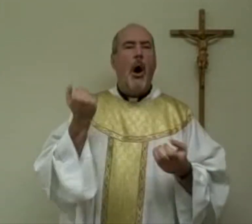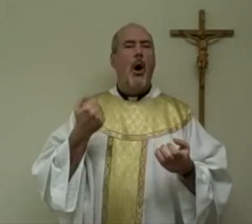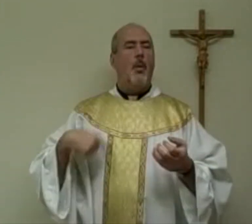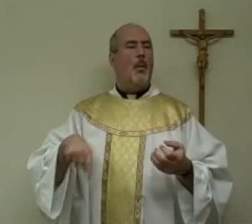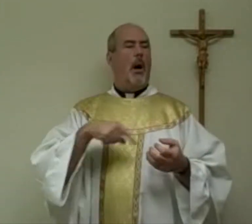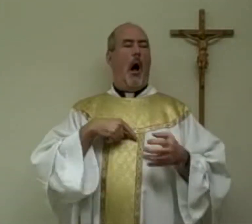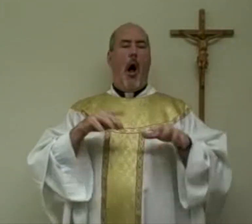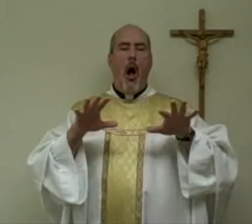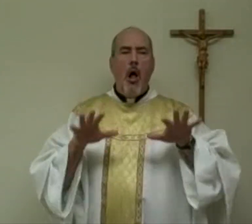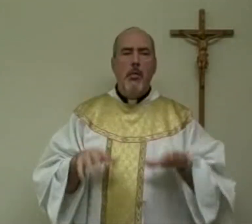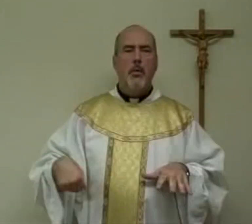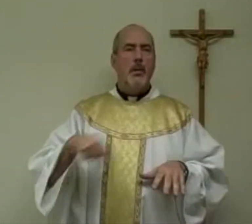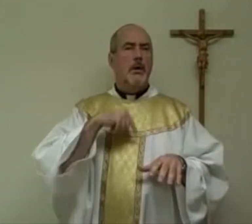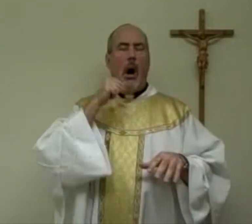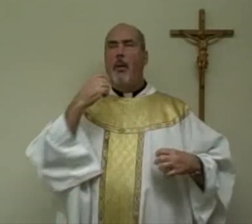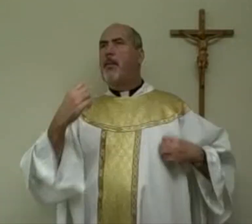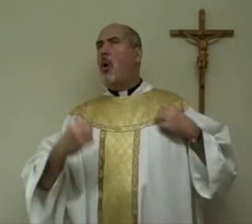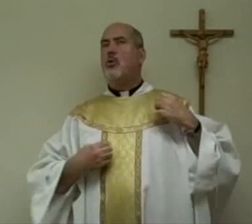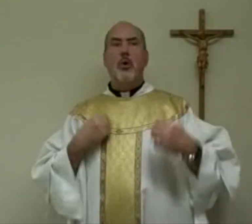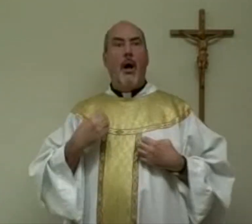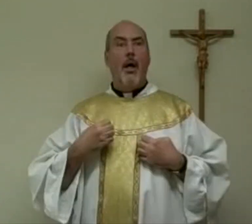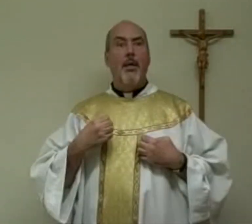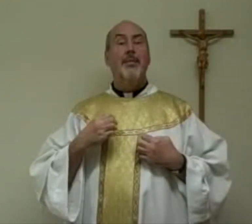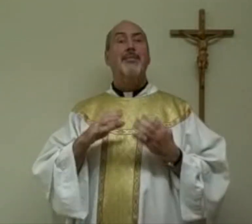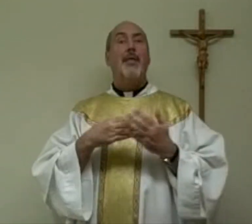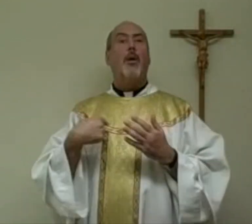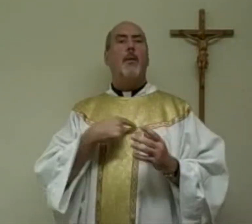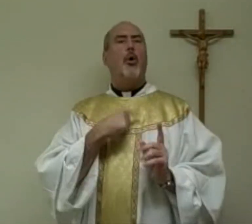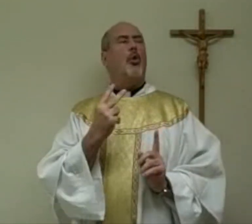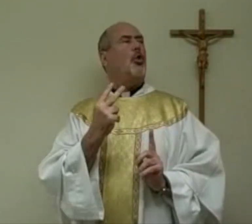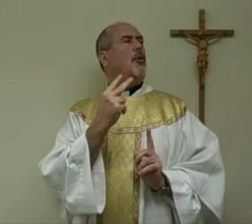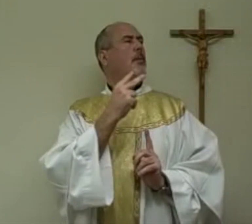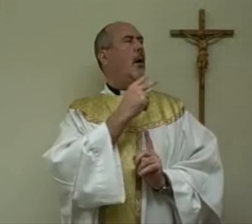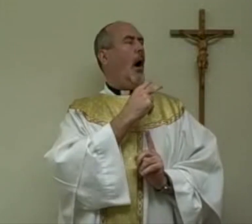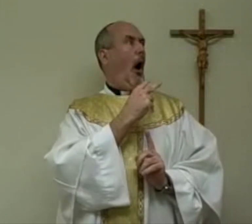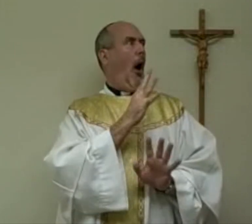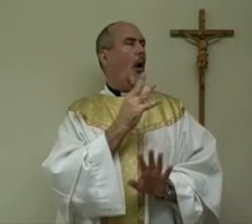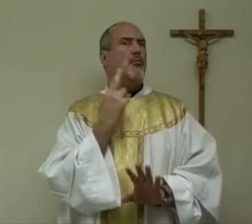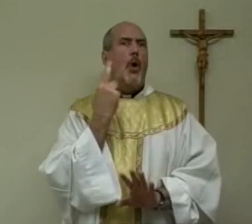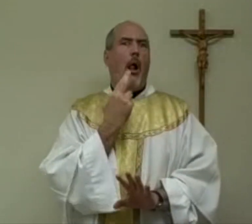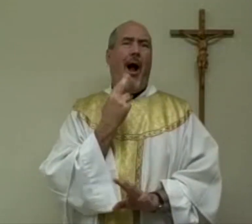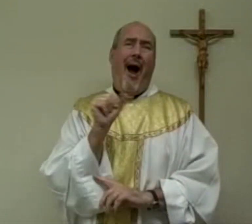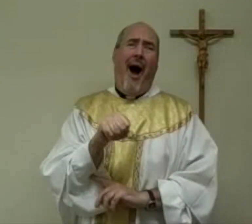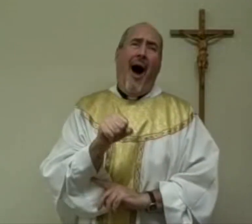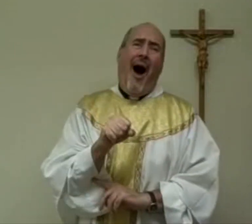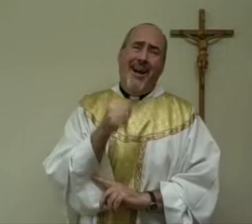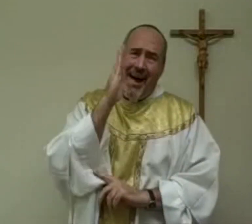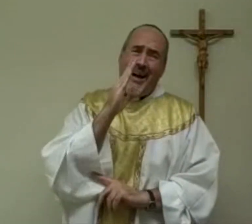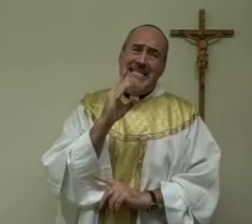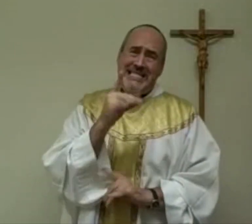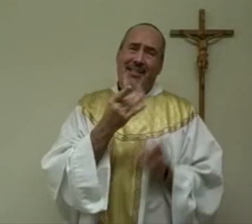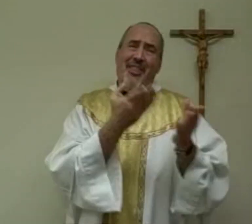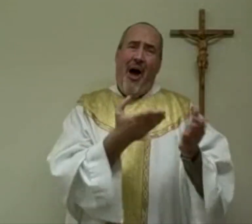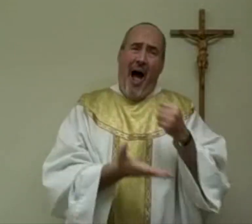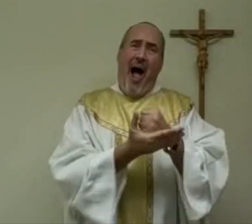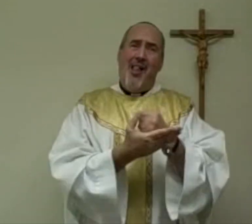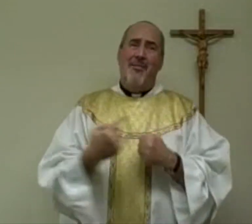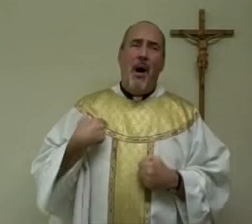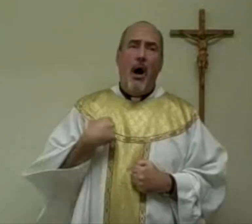things tend to get better. We calm down, get our emotions in check, and then we look back and realize, wow,